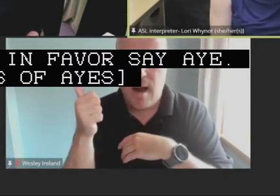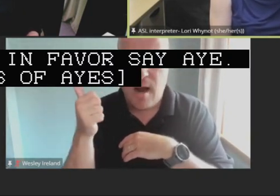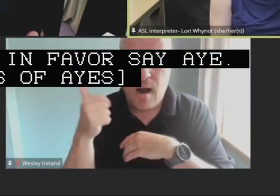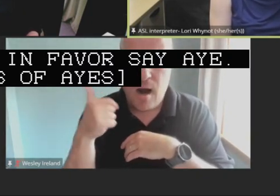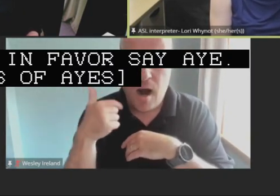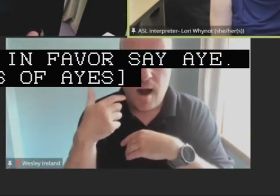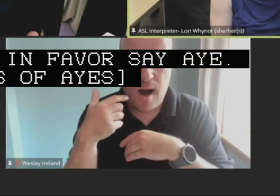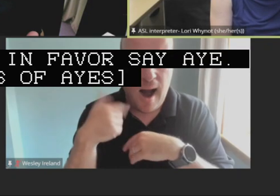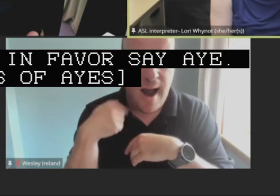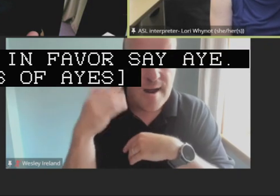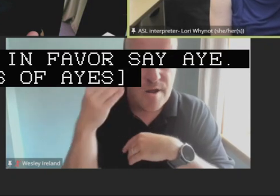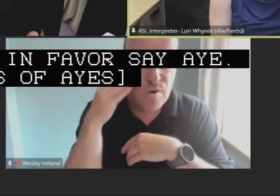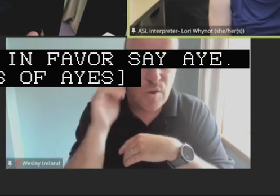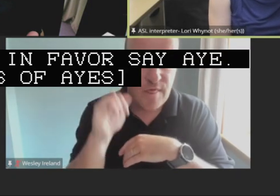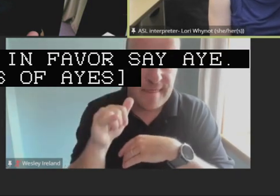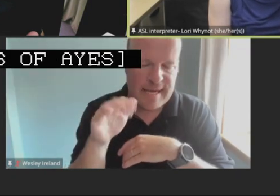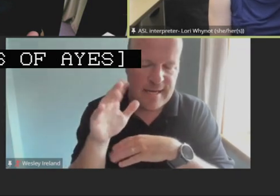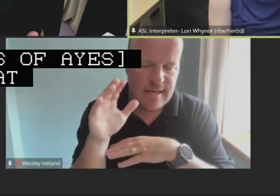Thank you.